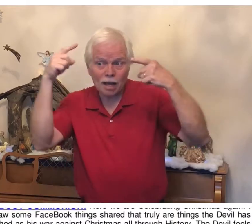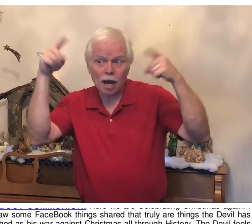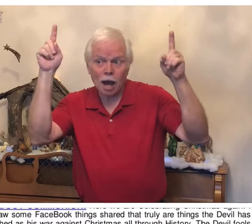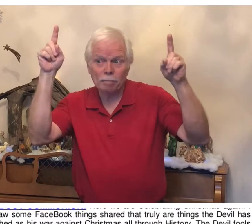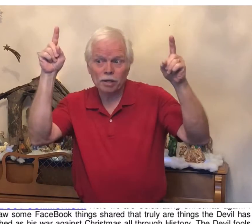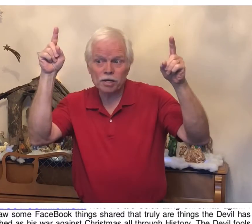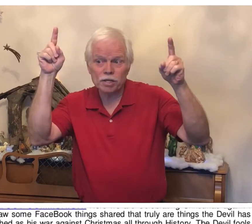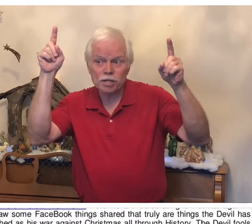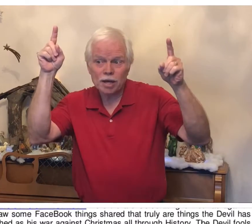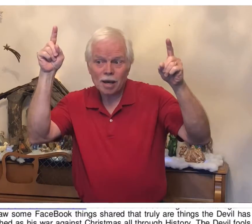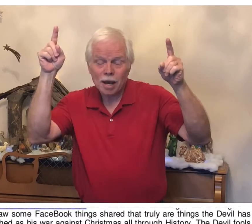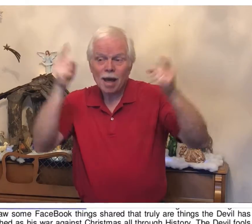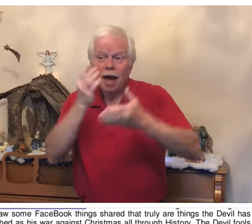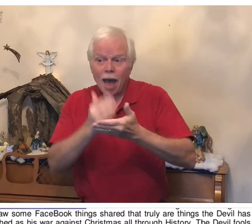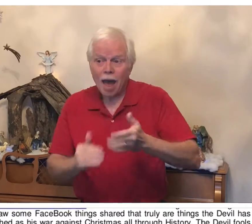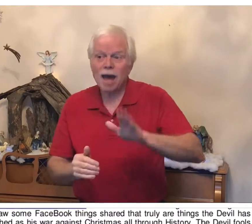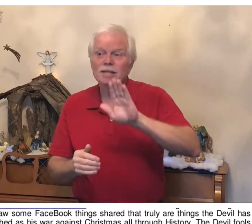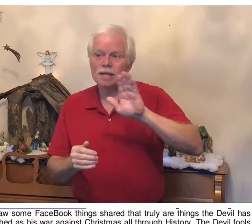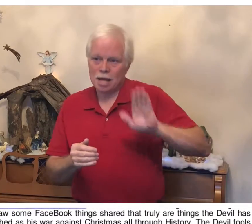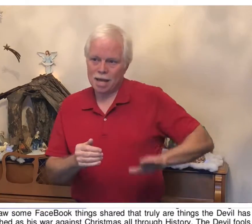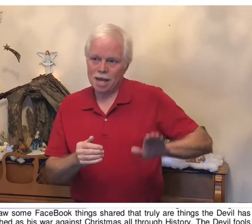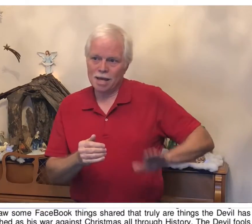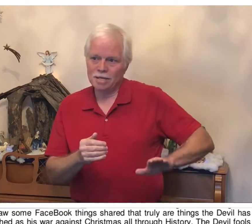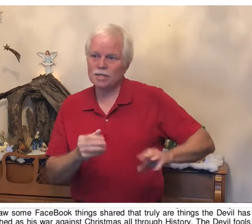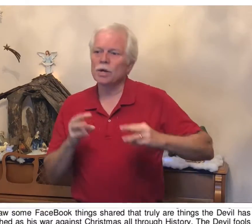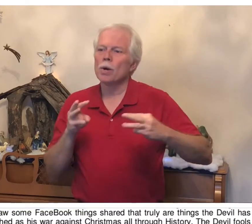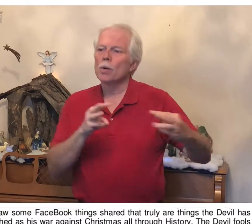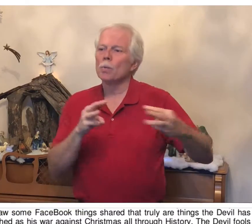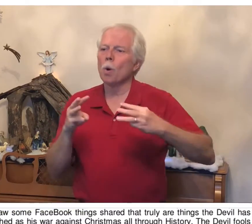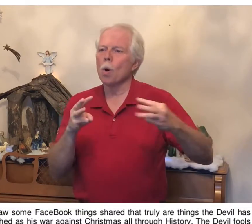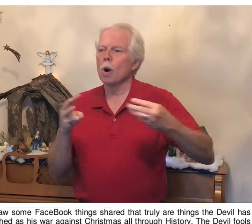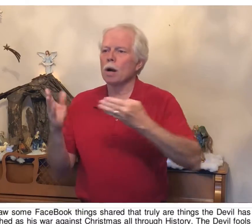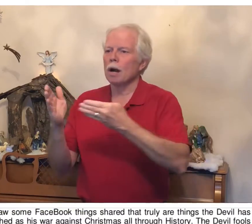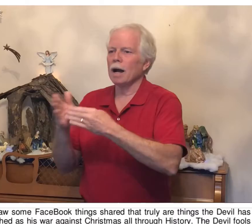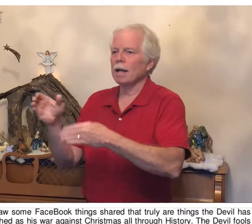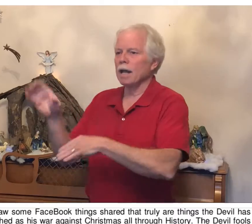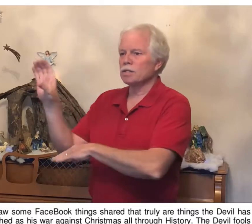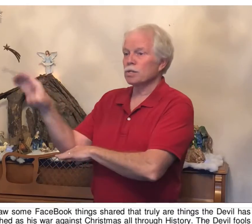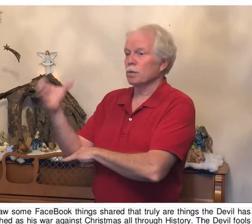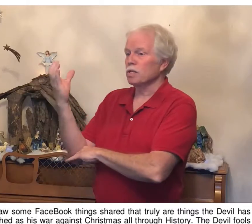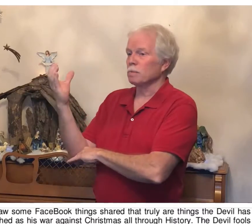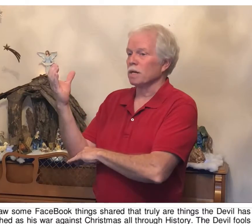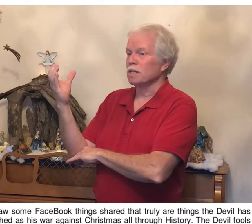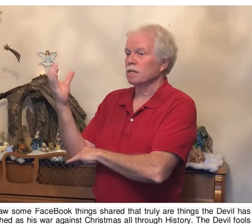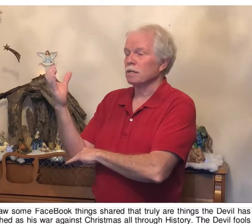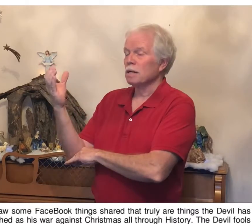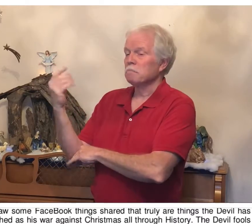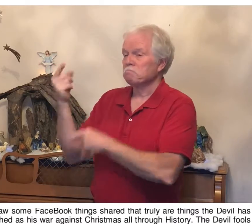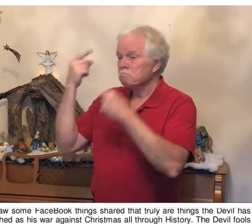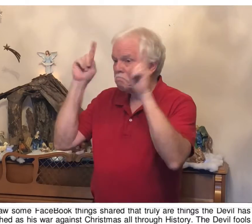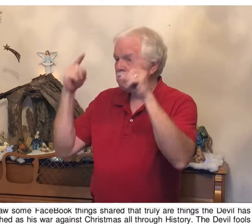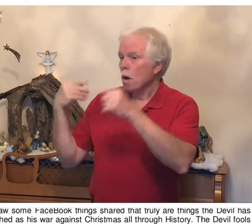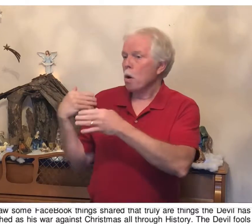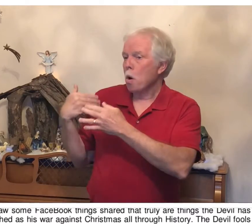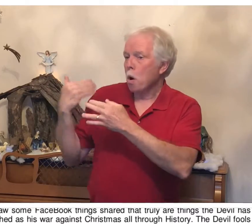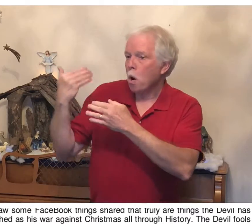accomplished as his war against Christmas all